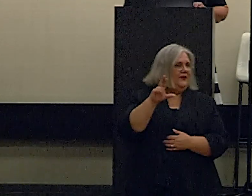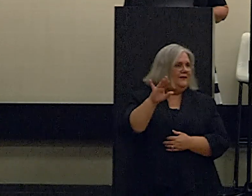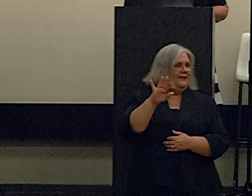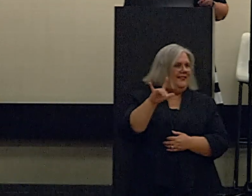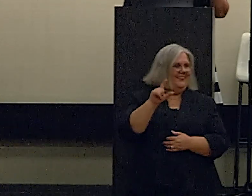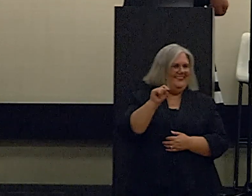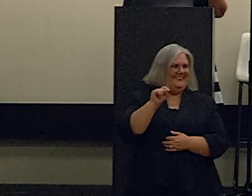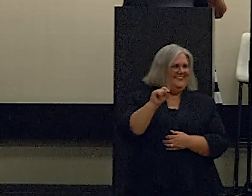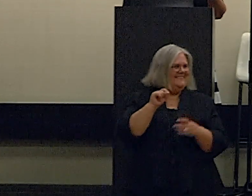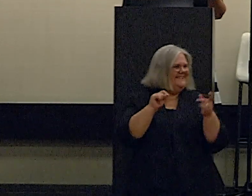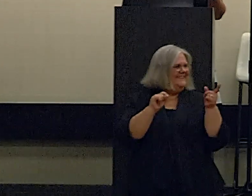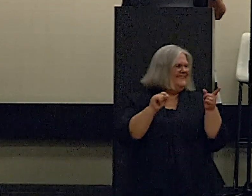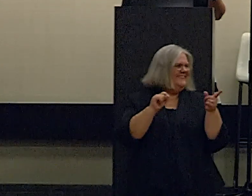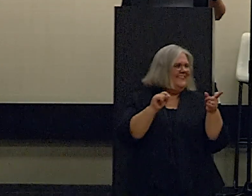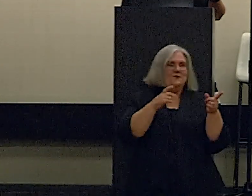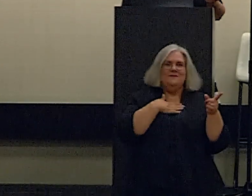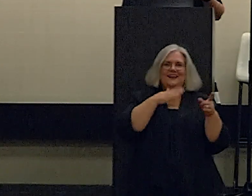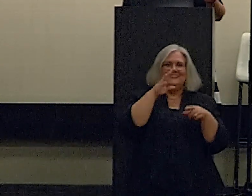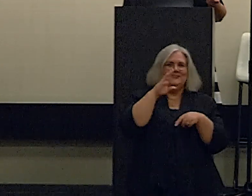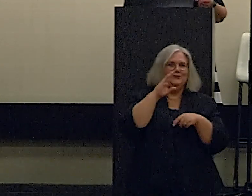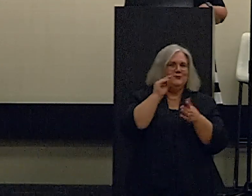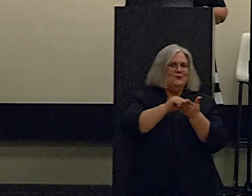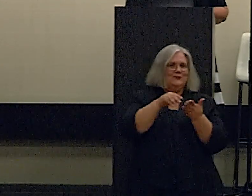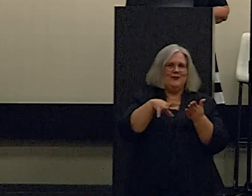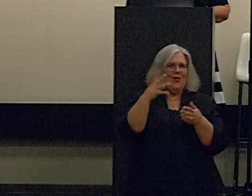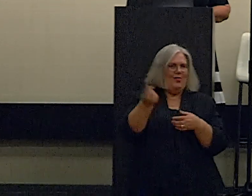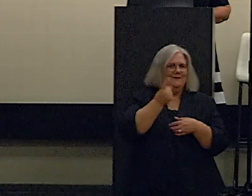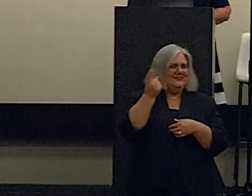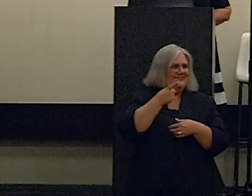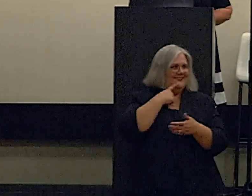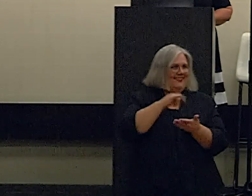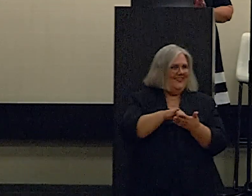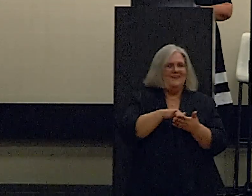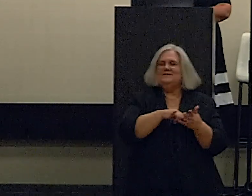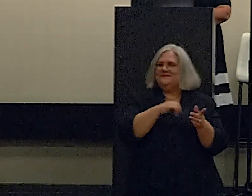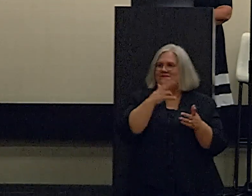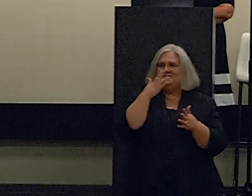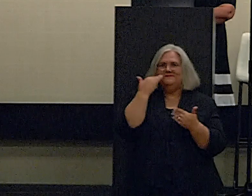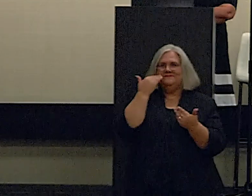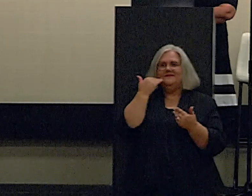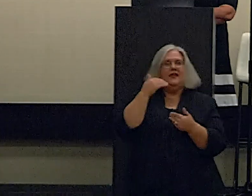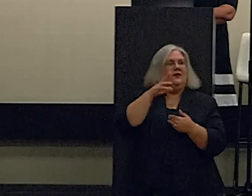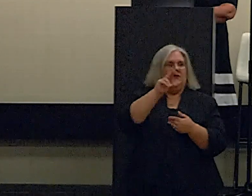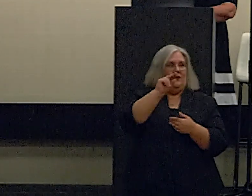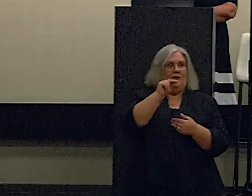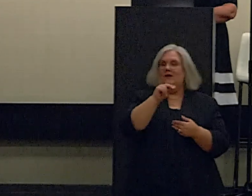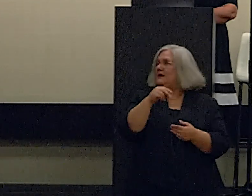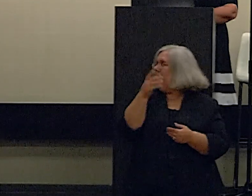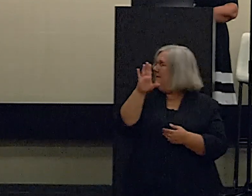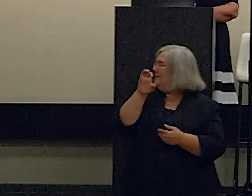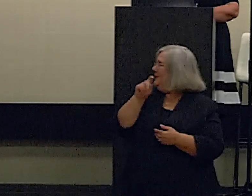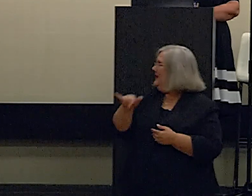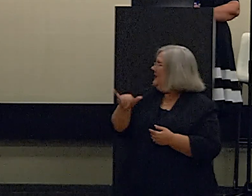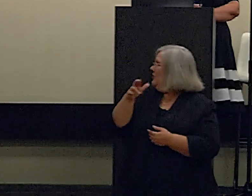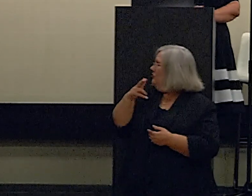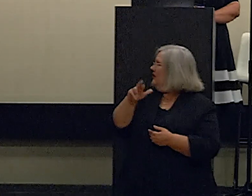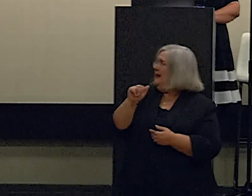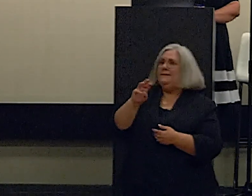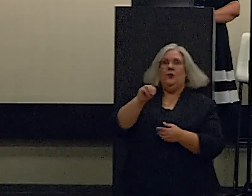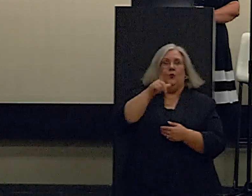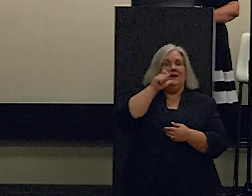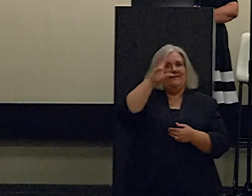Okay. My students always say that, which just cracks me up. She is Betty Naismith Graham, the inventor of